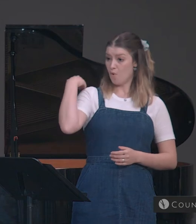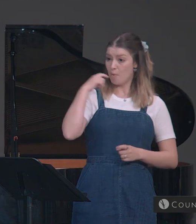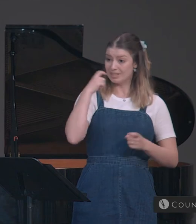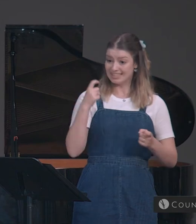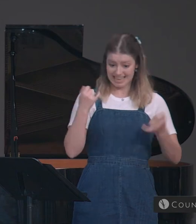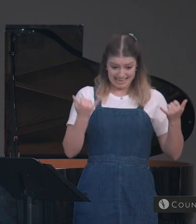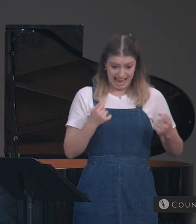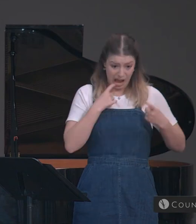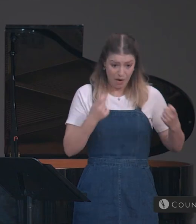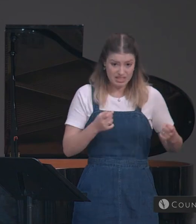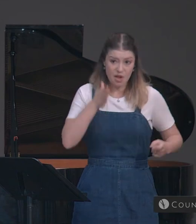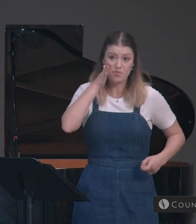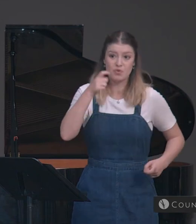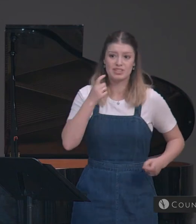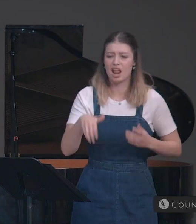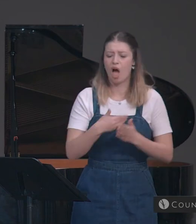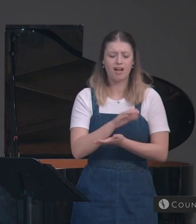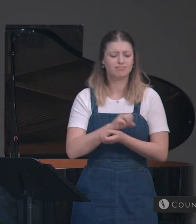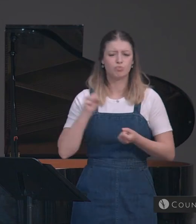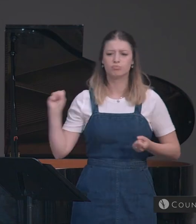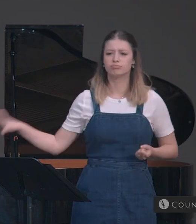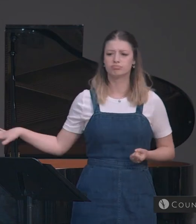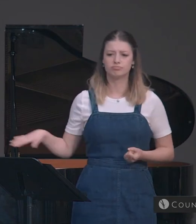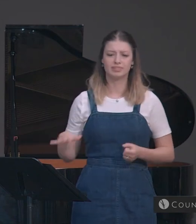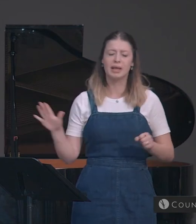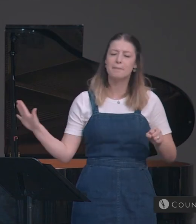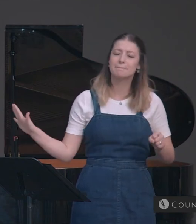future. We're completely clean.